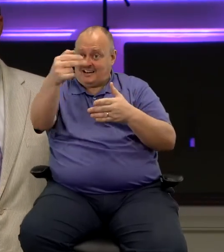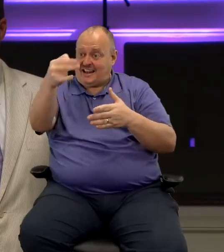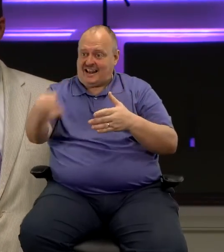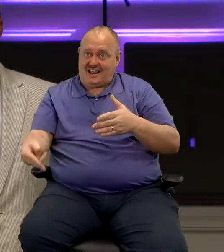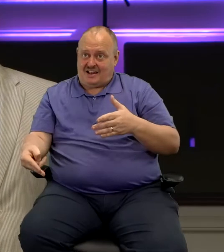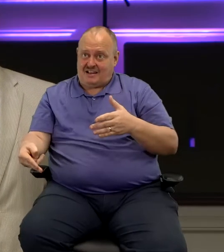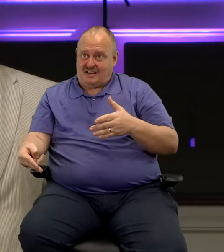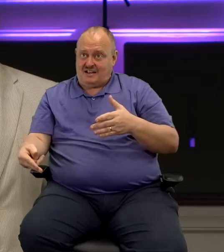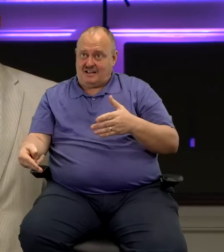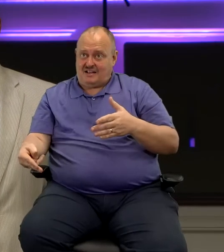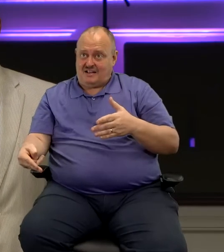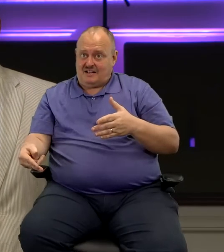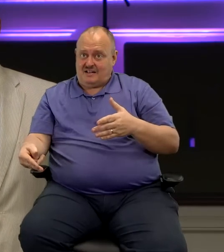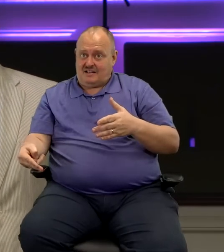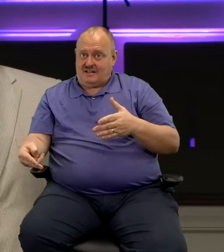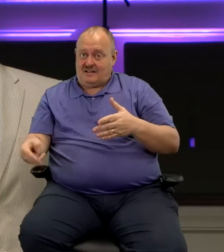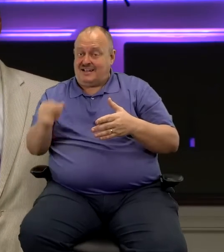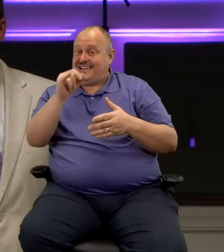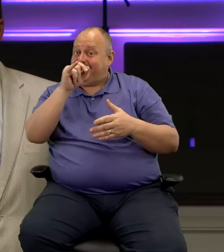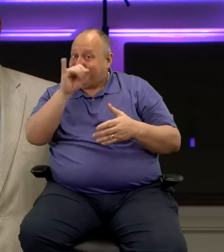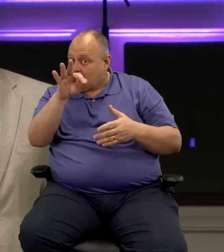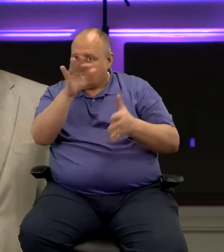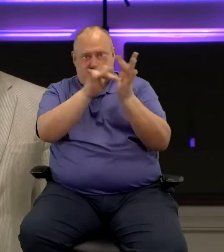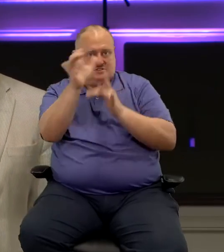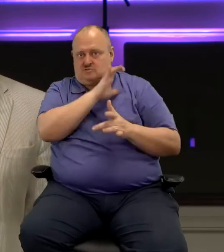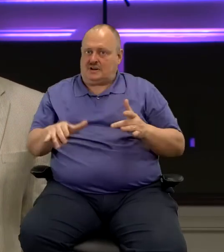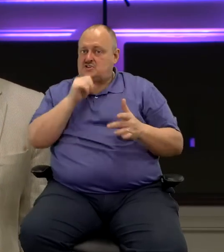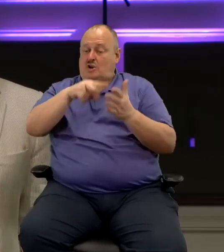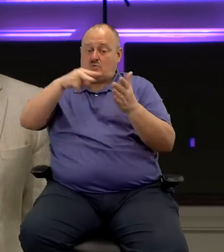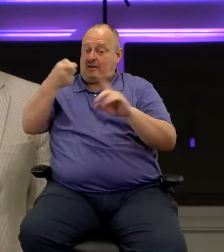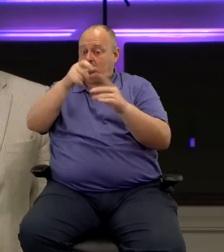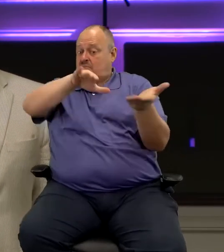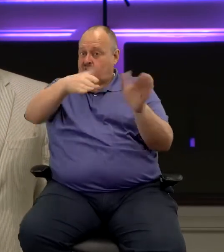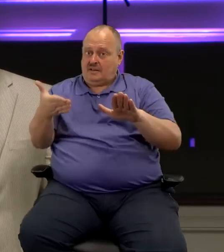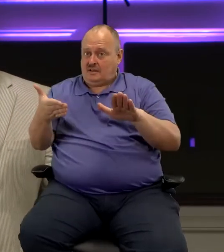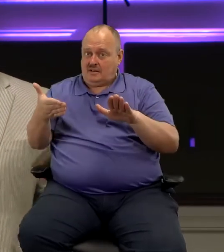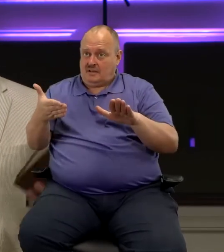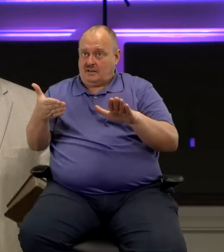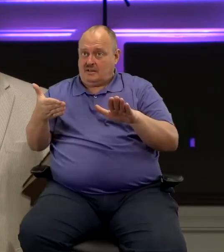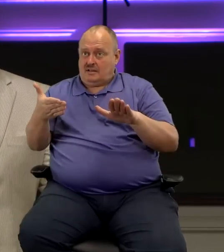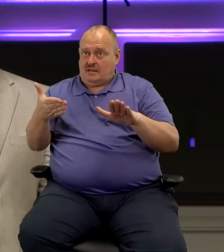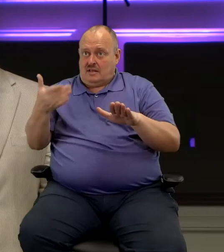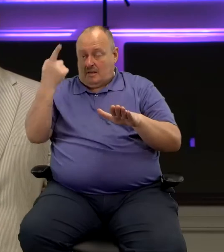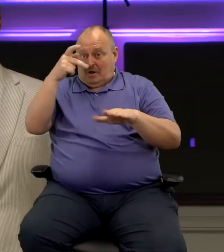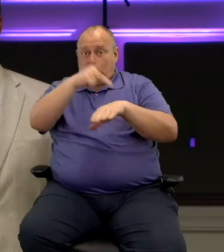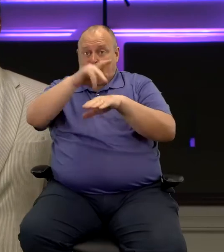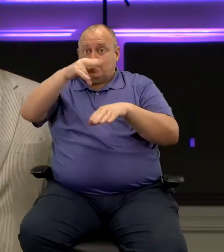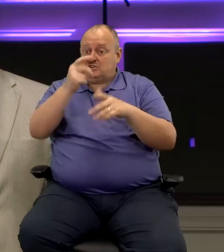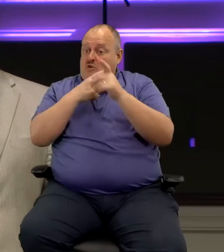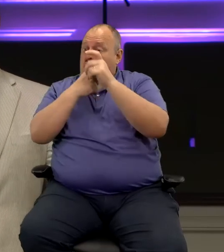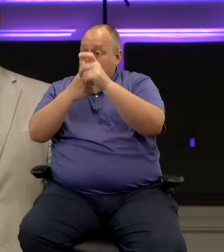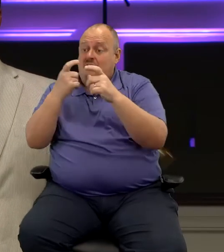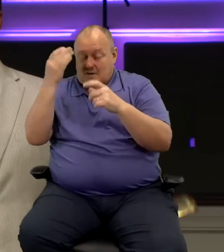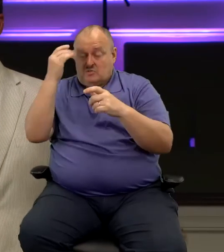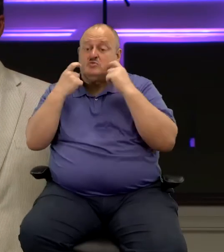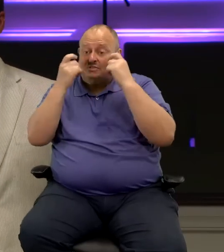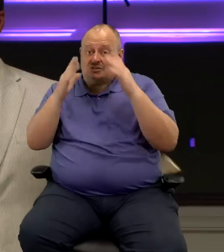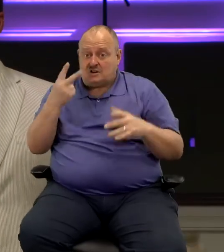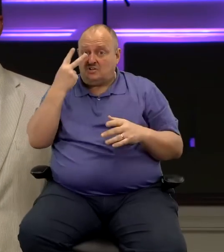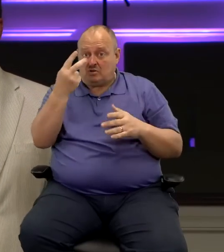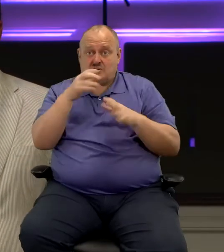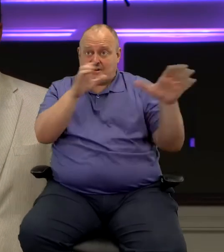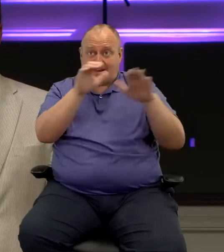if Jesus Christ did not raise from the dead. Why do you think Peter and John ran to the empty tomb? because they knew they were sinners. I mean, after all, just look at what they